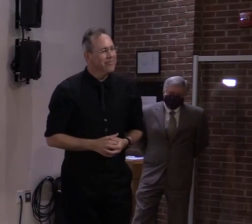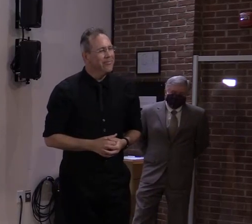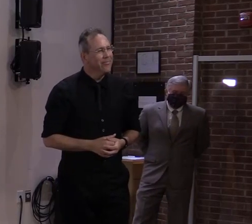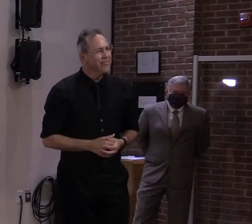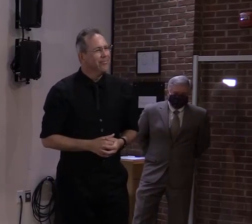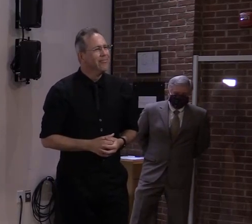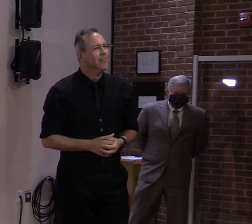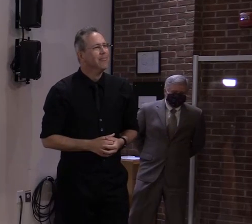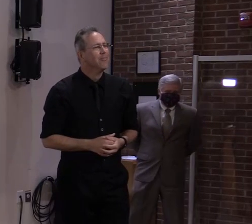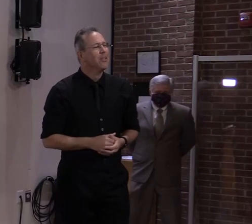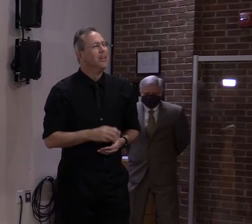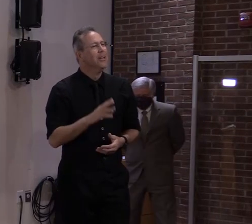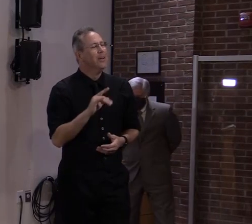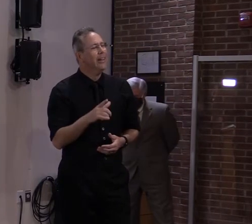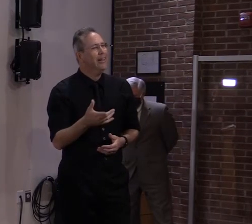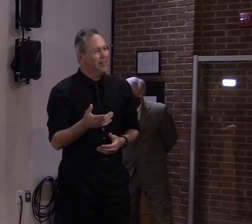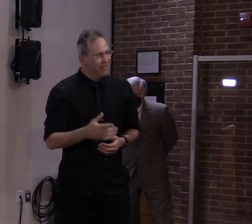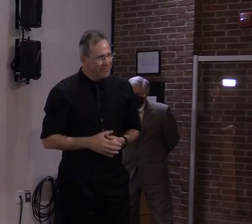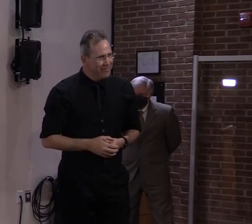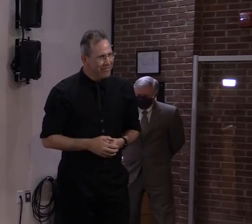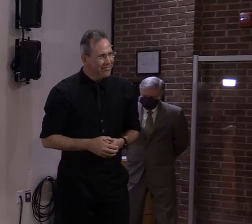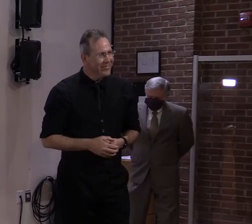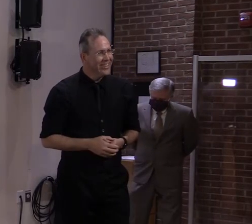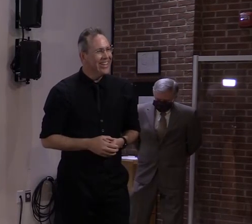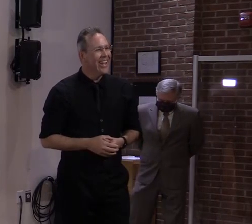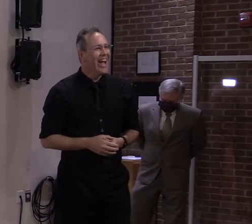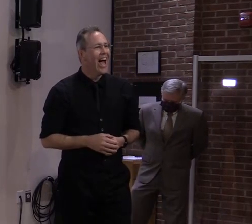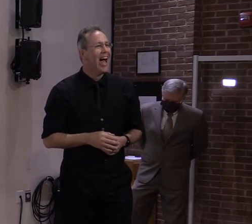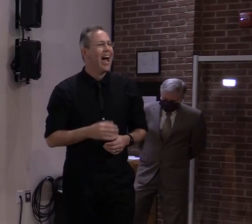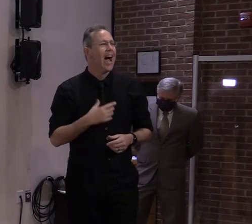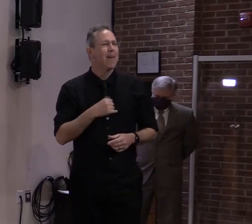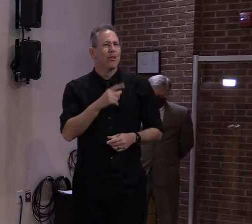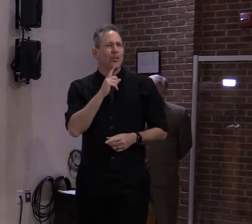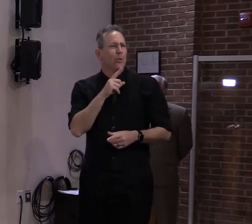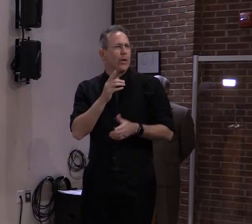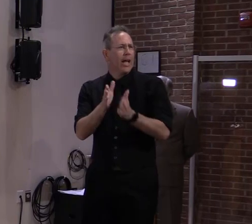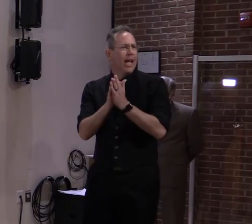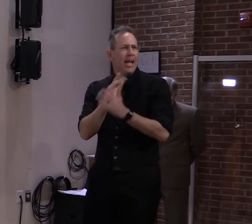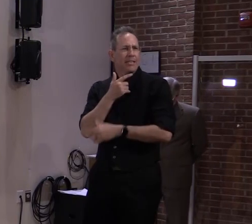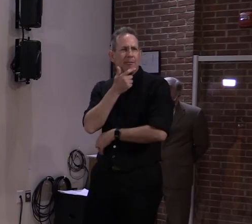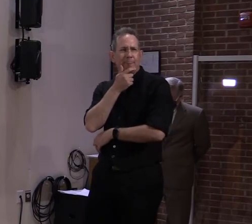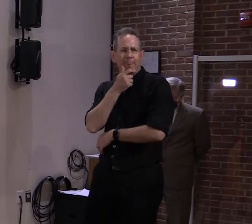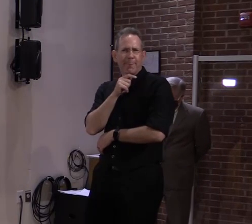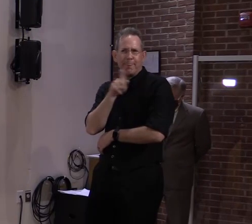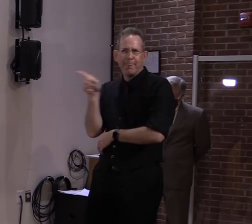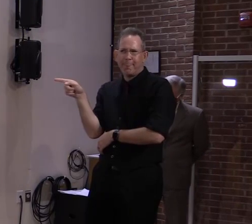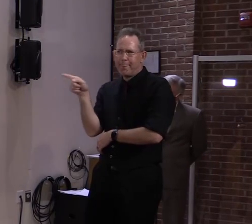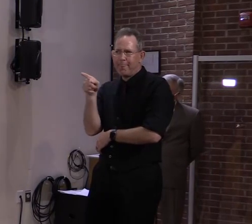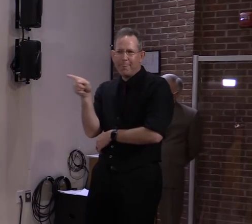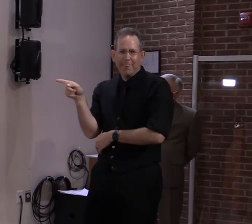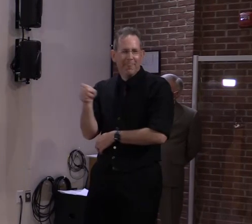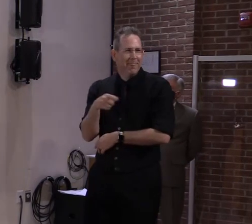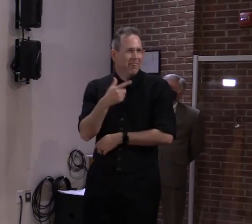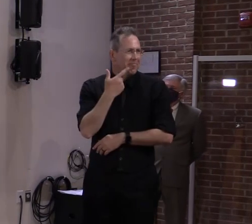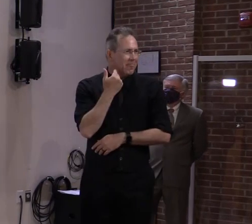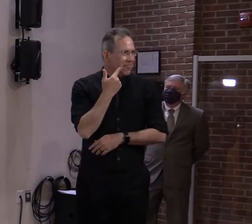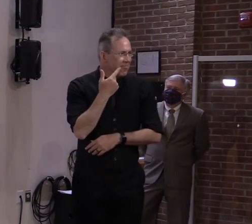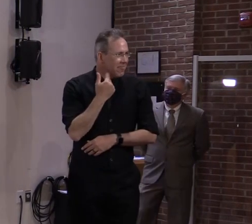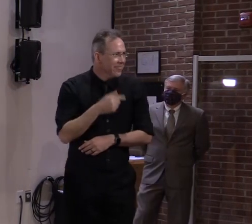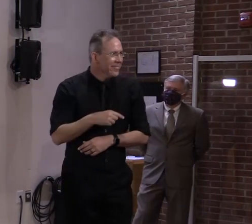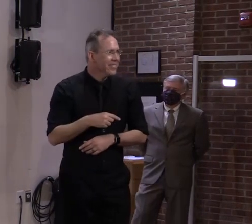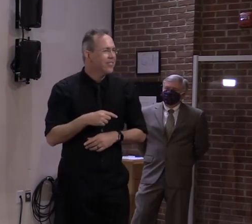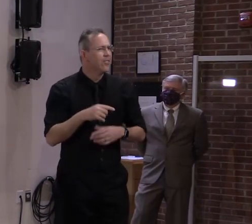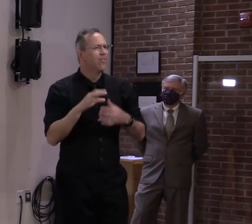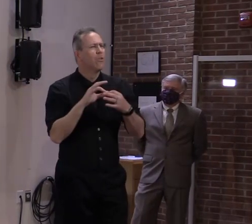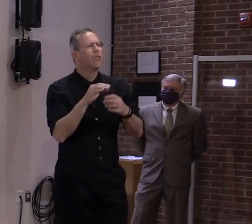Well, I'm not sure who this goes to, but it deals with farmers markets. We're hearing